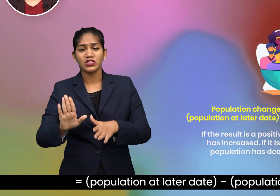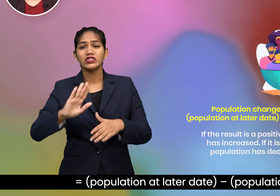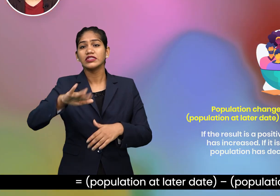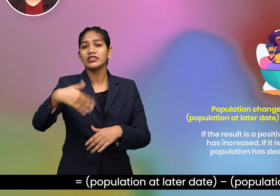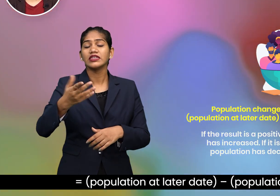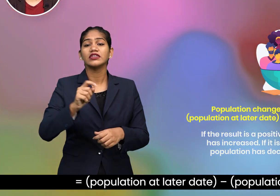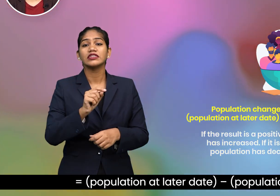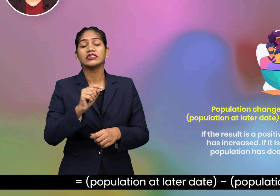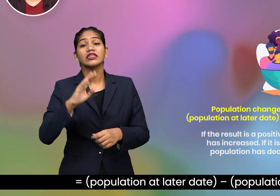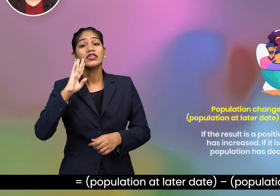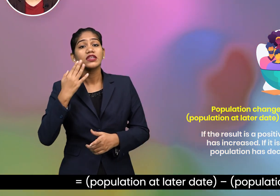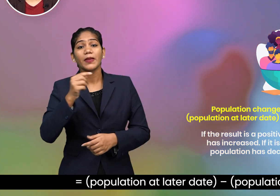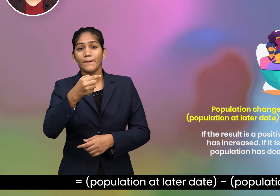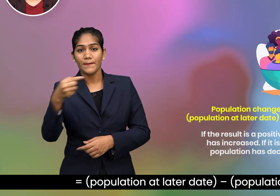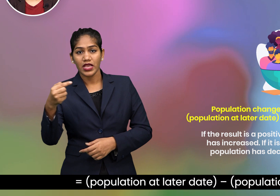later date minus